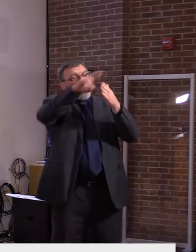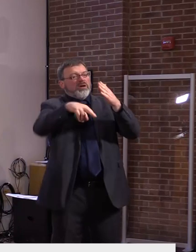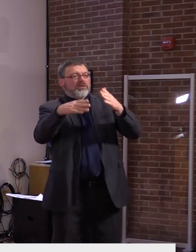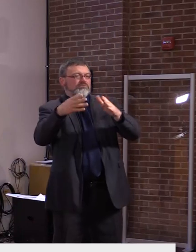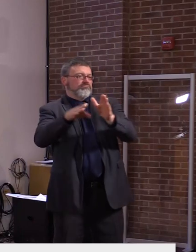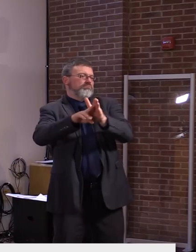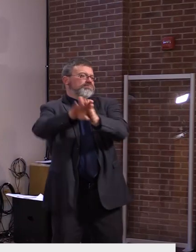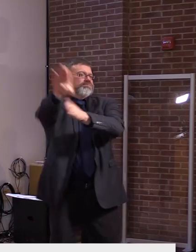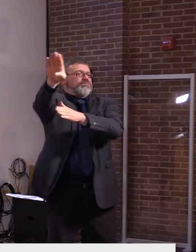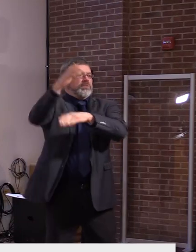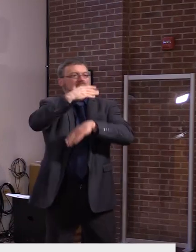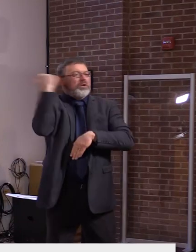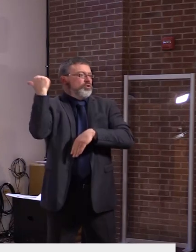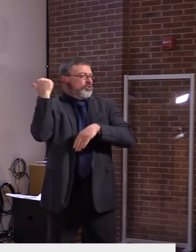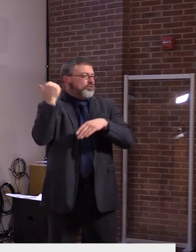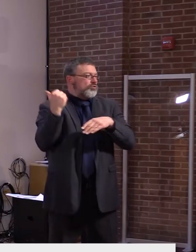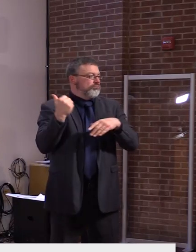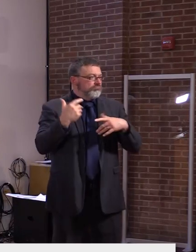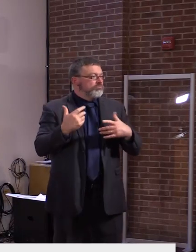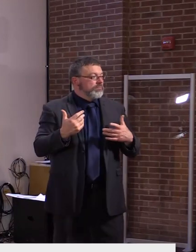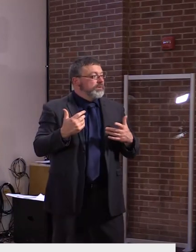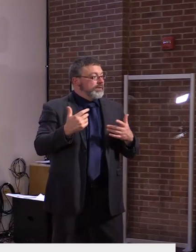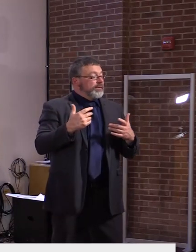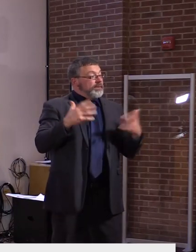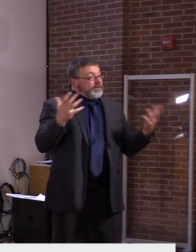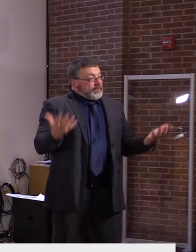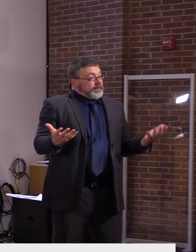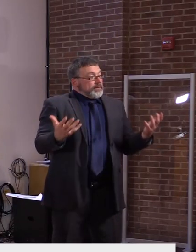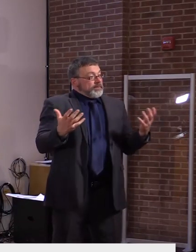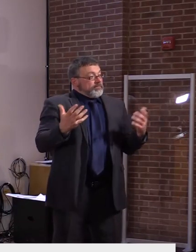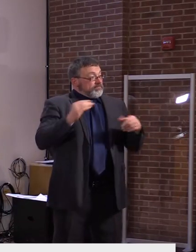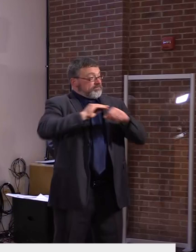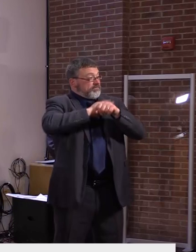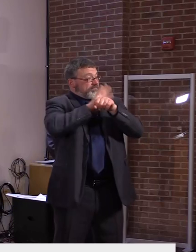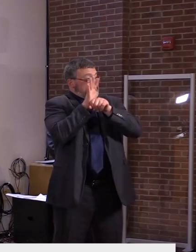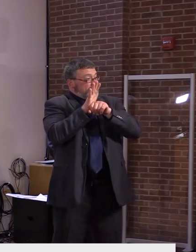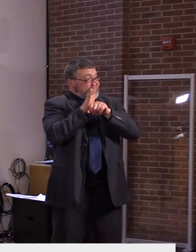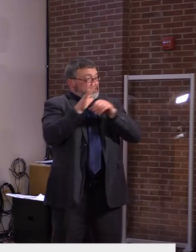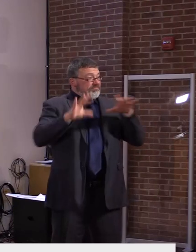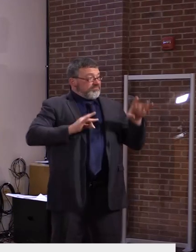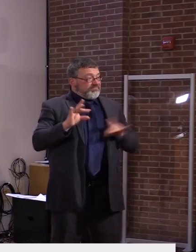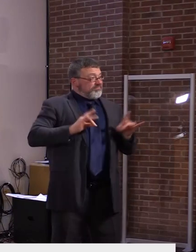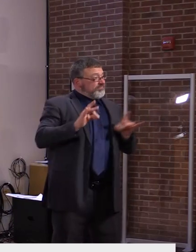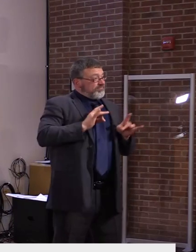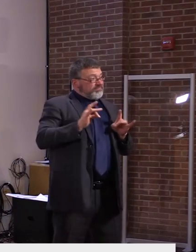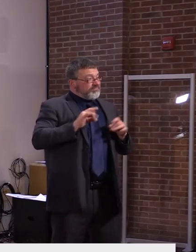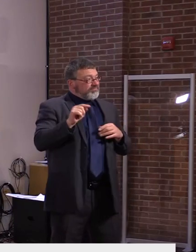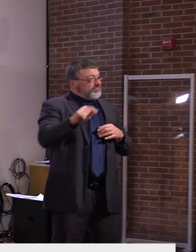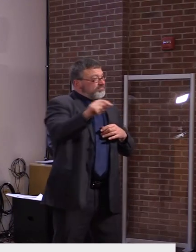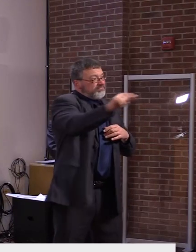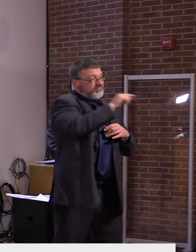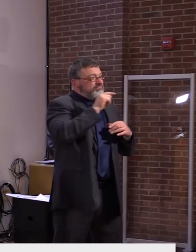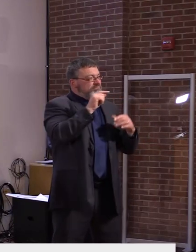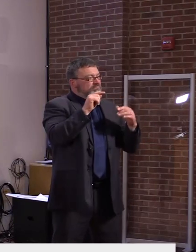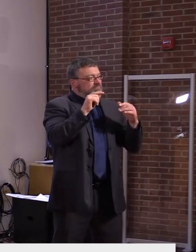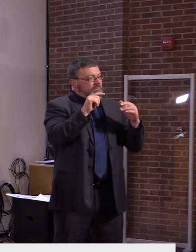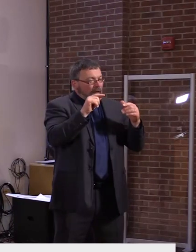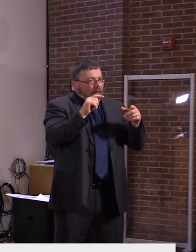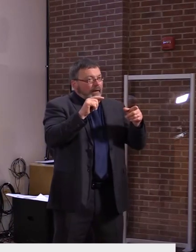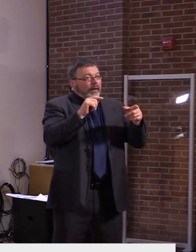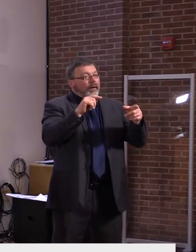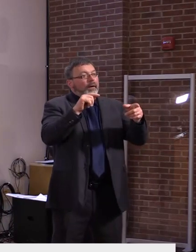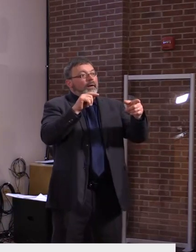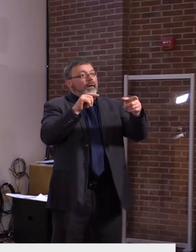Unfortunately, I have heard from our COVID case investigators that some people are saying they will not follow health department guidance